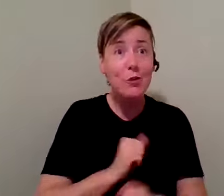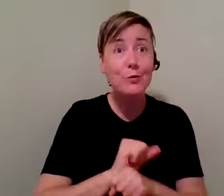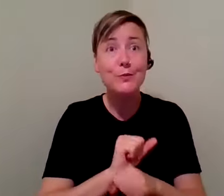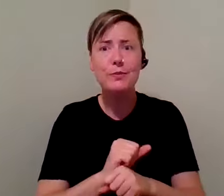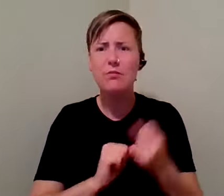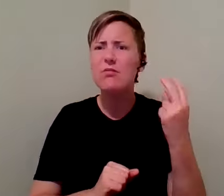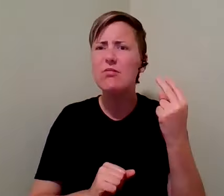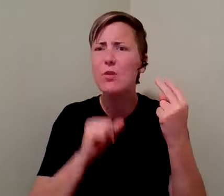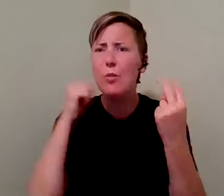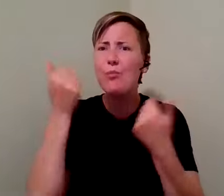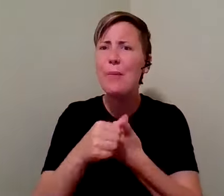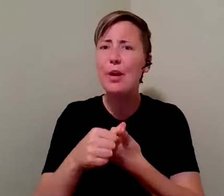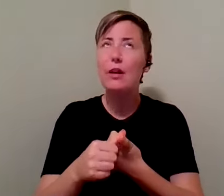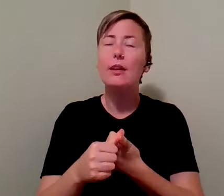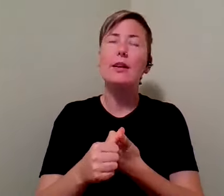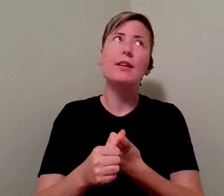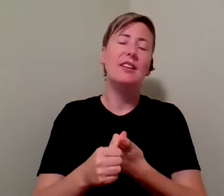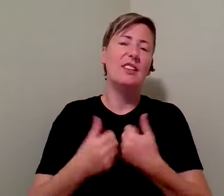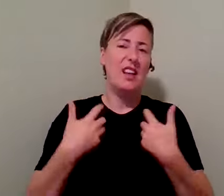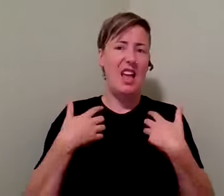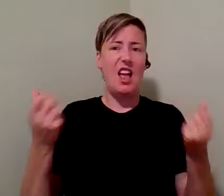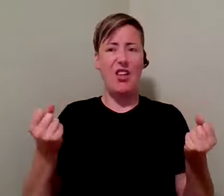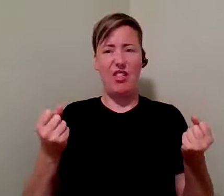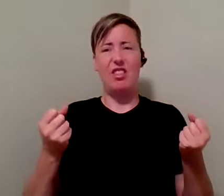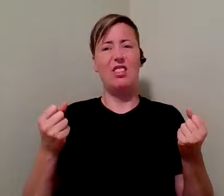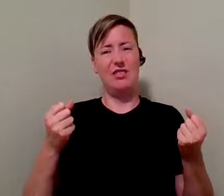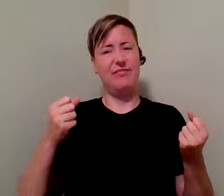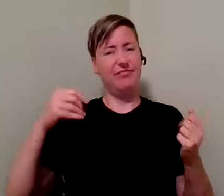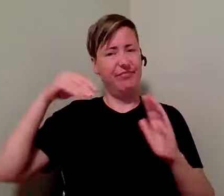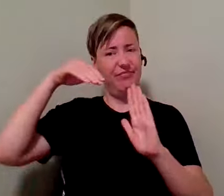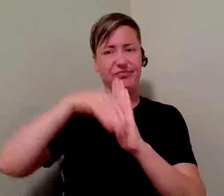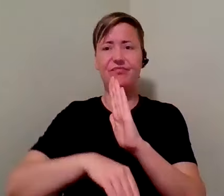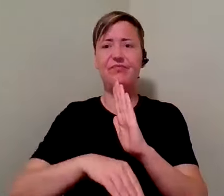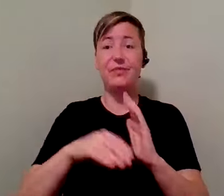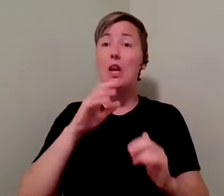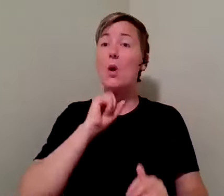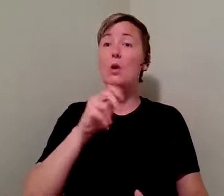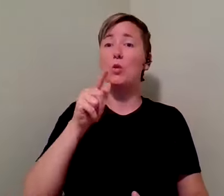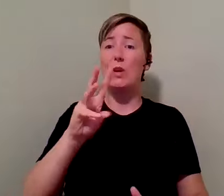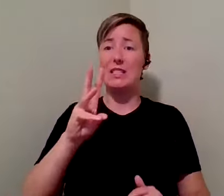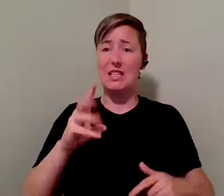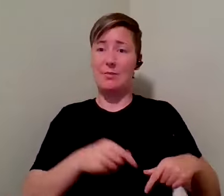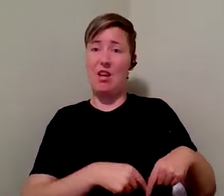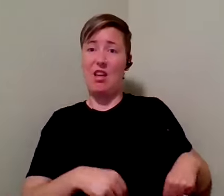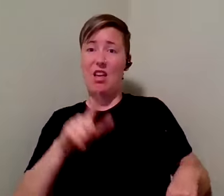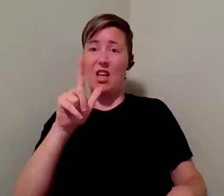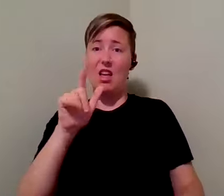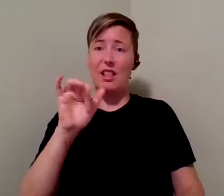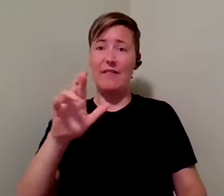My health took a turn for the worse. I had an enlarged liver by the time I was 26. And by the time I was 28, we were shooting a